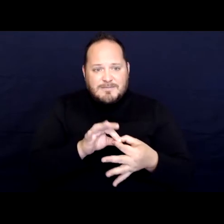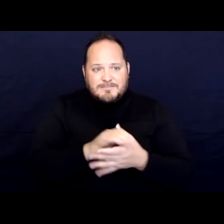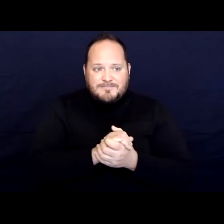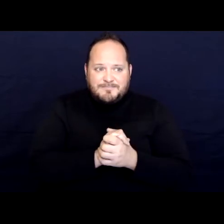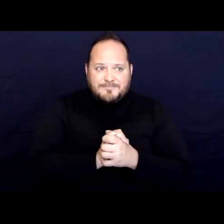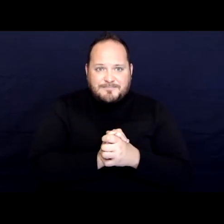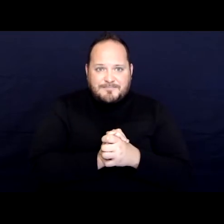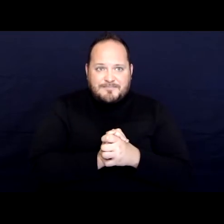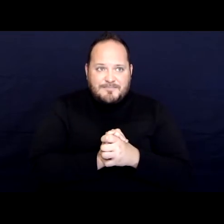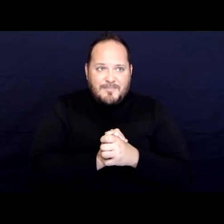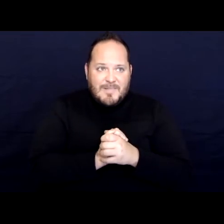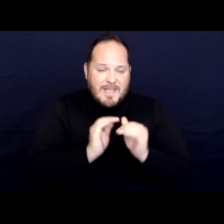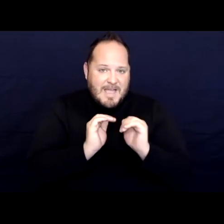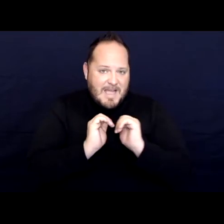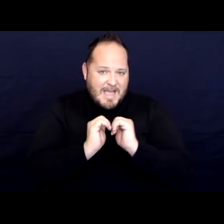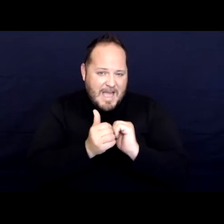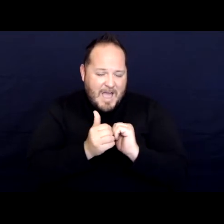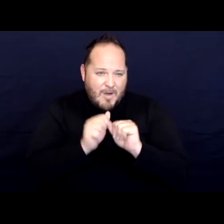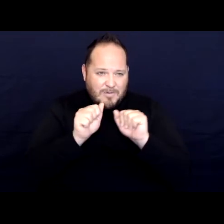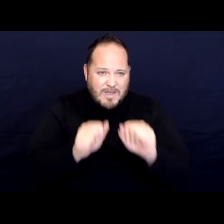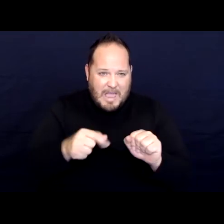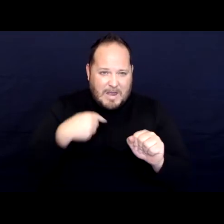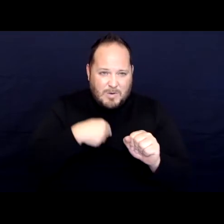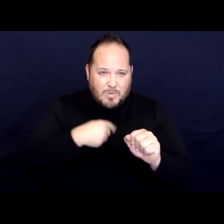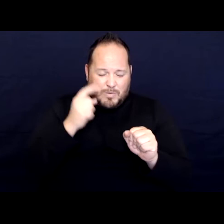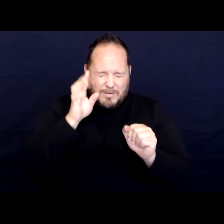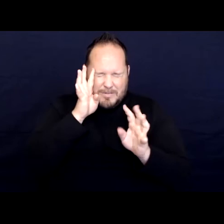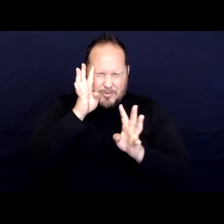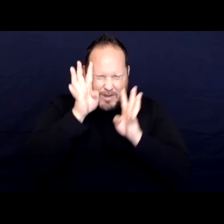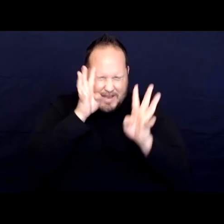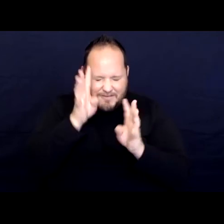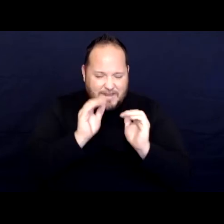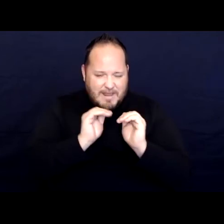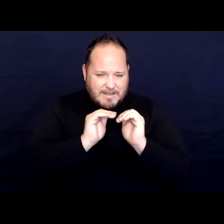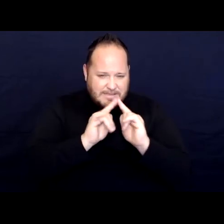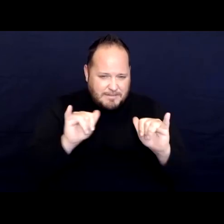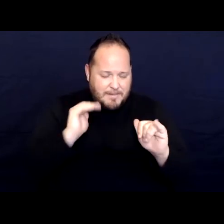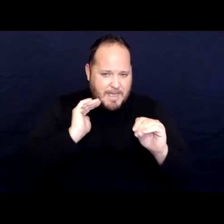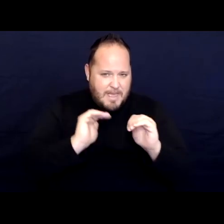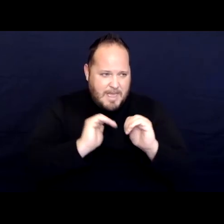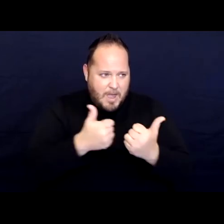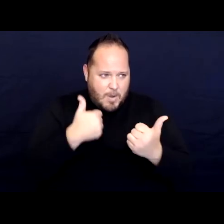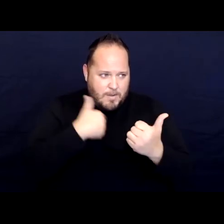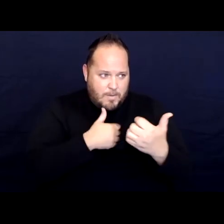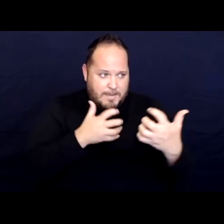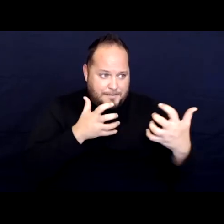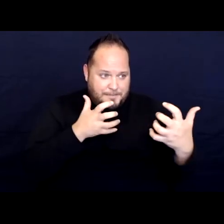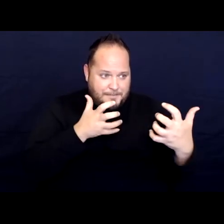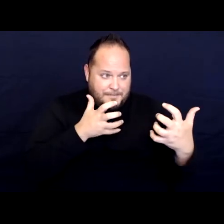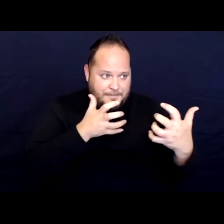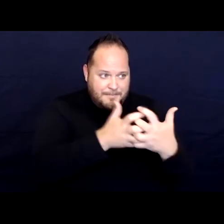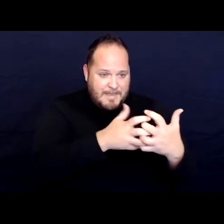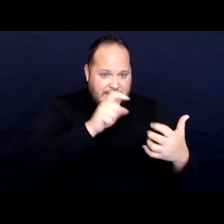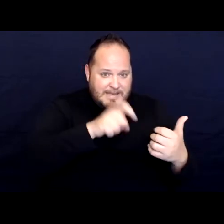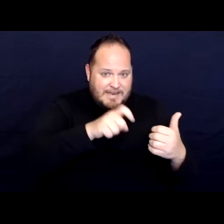how, yeah, how do you think creatively, and how do we meet needs as they emerge and as they reveal themselves to us.